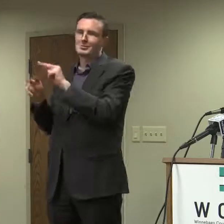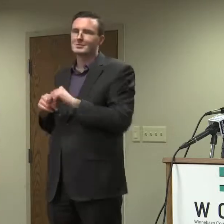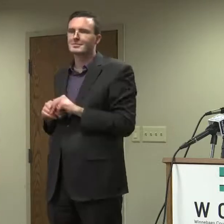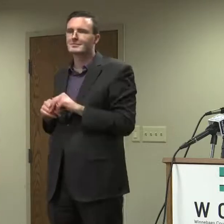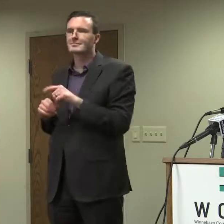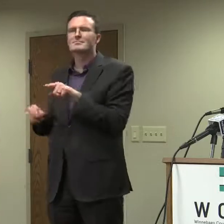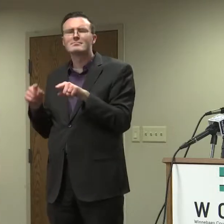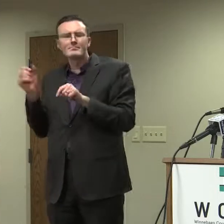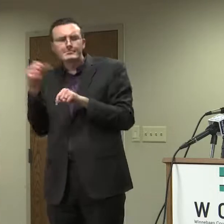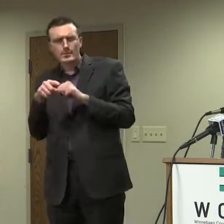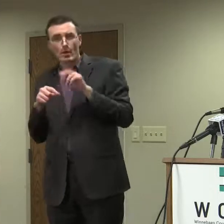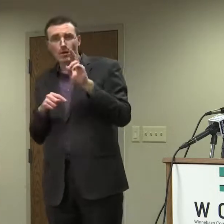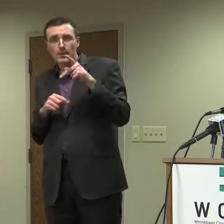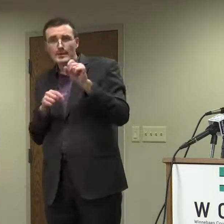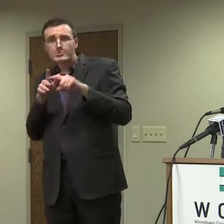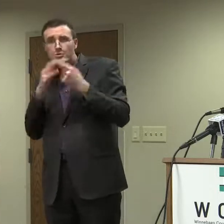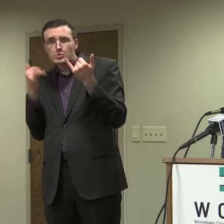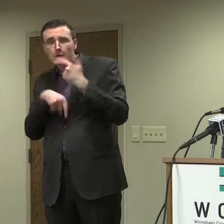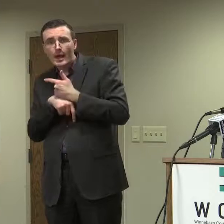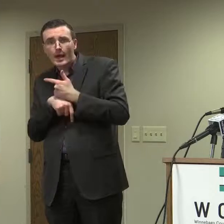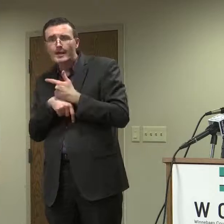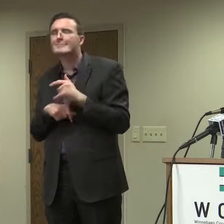today? RPS started today.